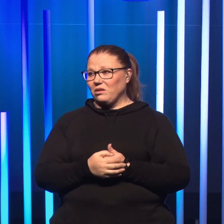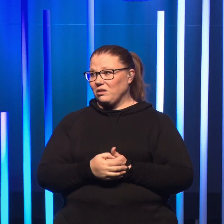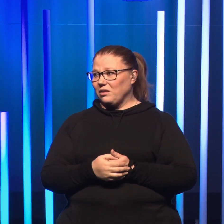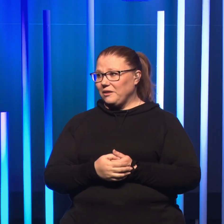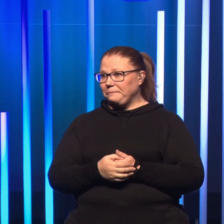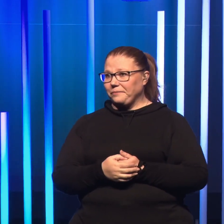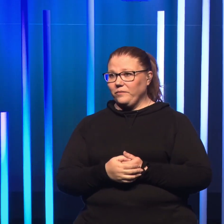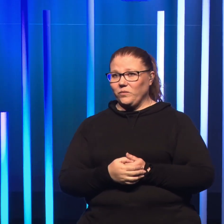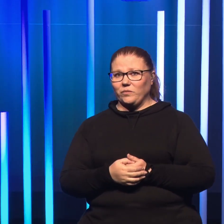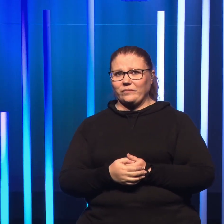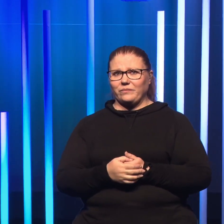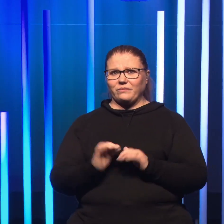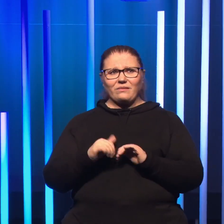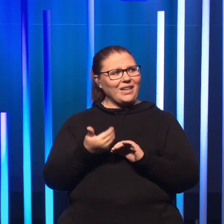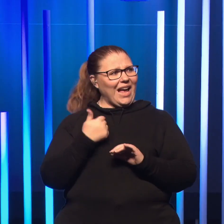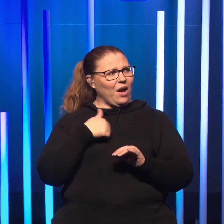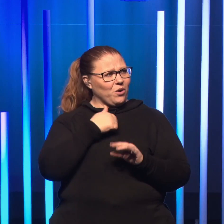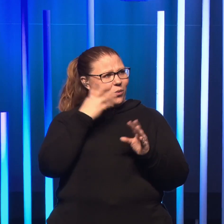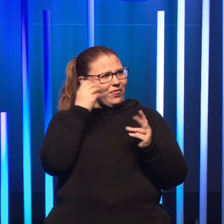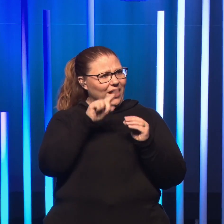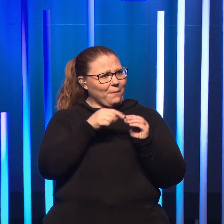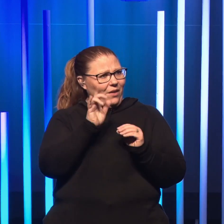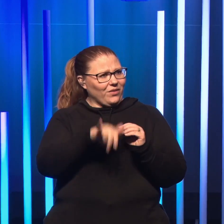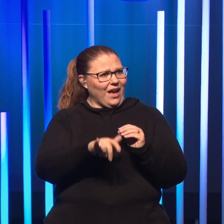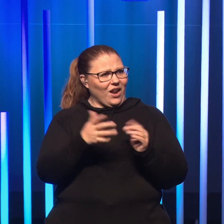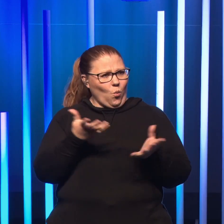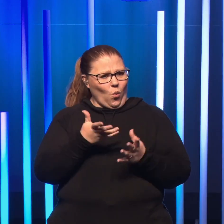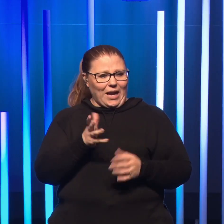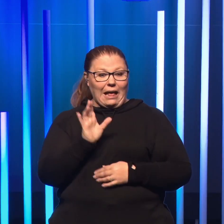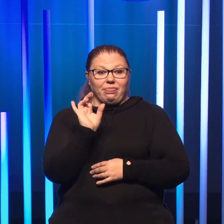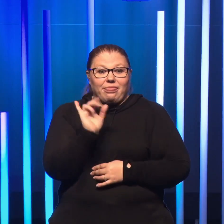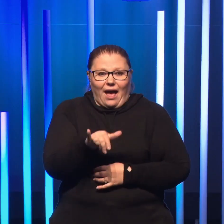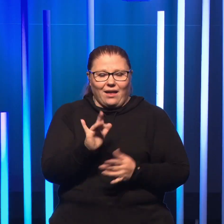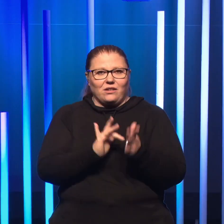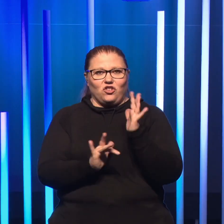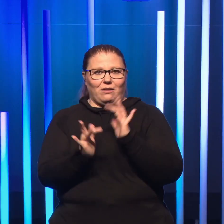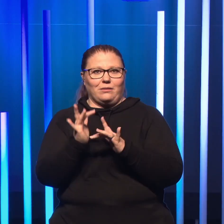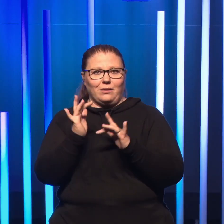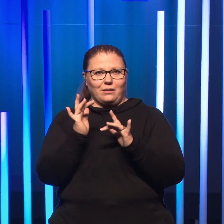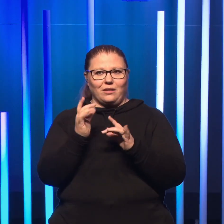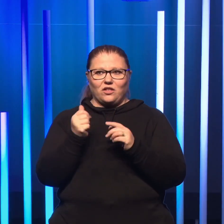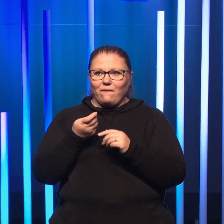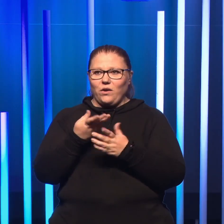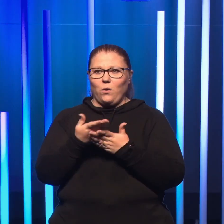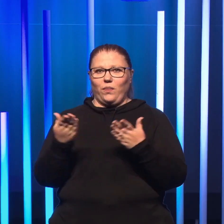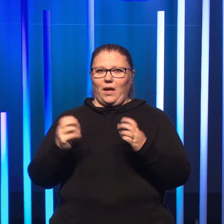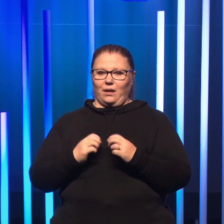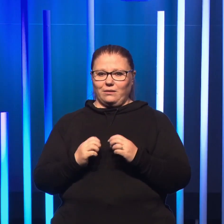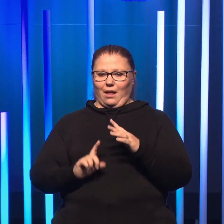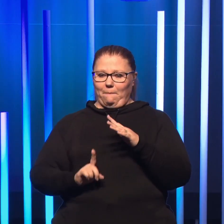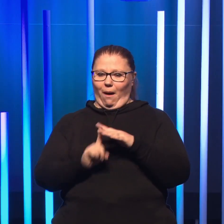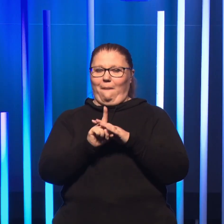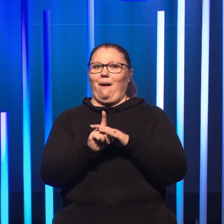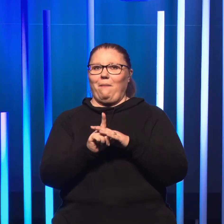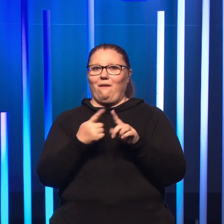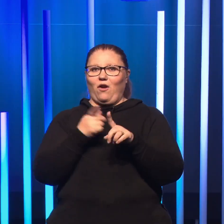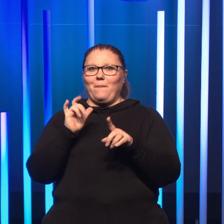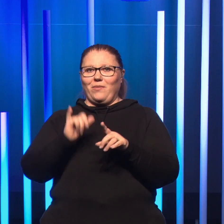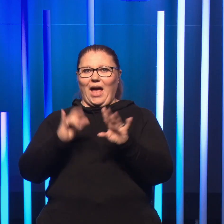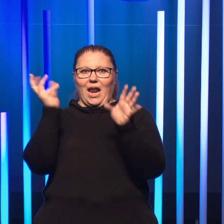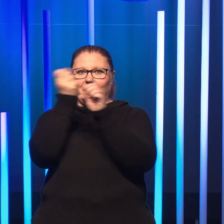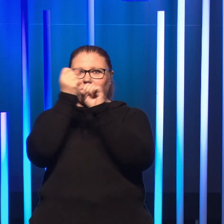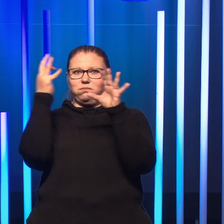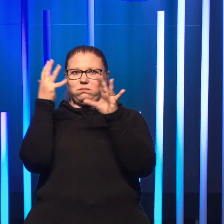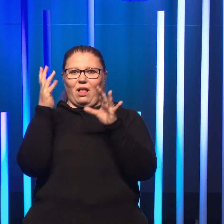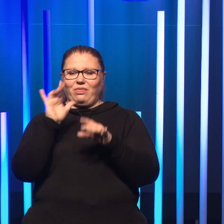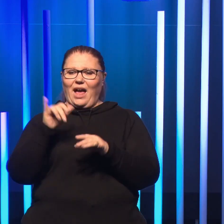Right? Like, how do we think about this? What is that Jesus? And there's a couple things that emerge from that picture that historians have said, this is who